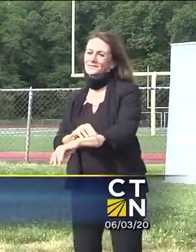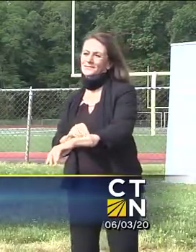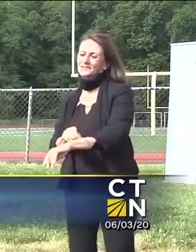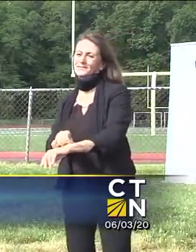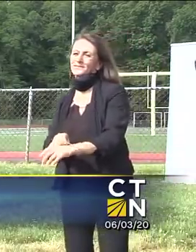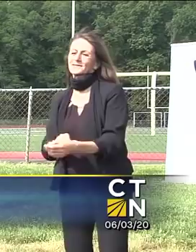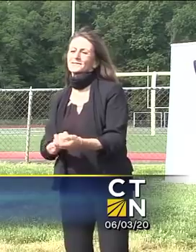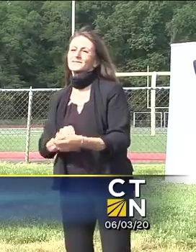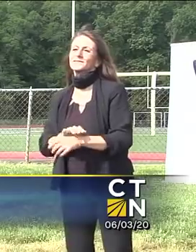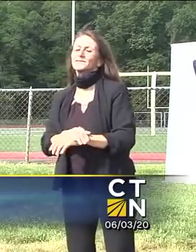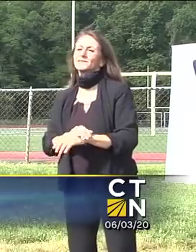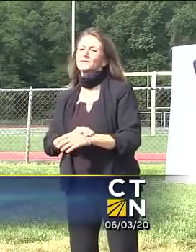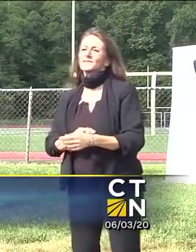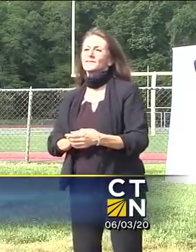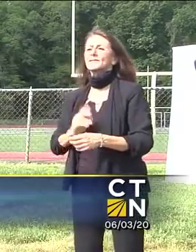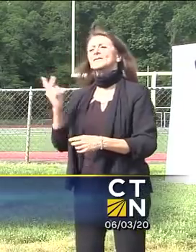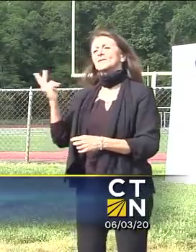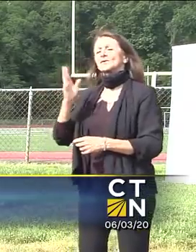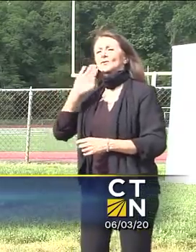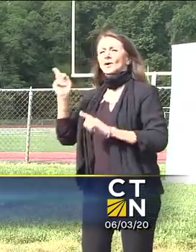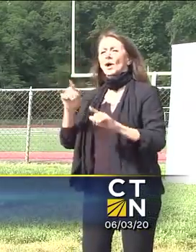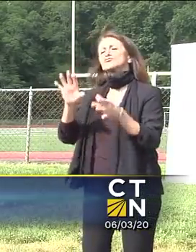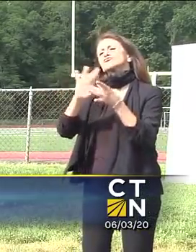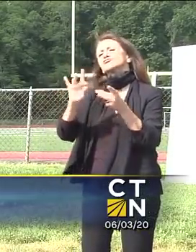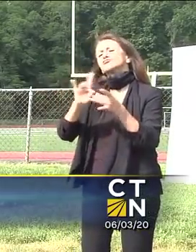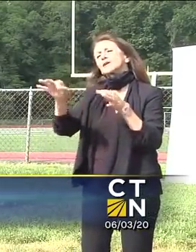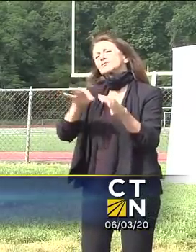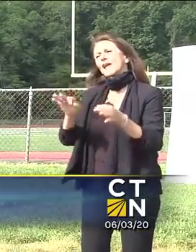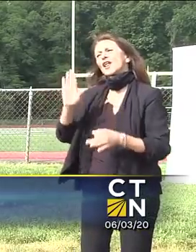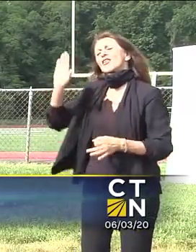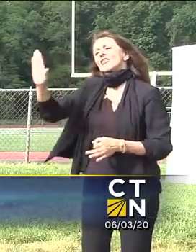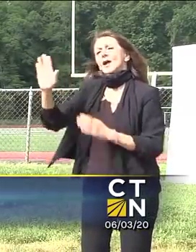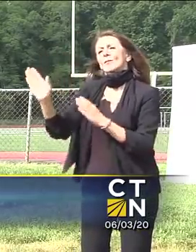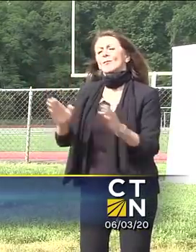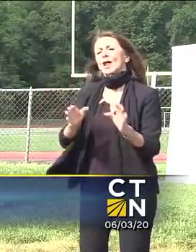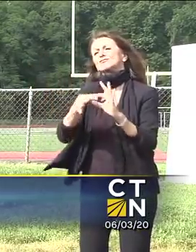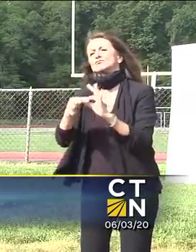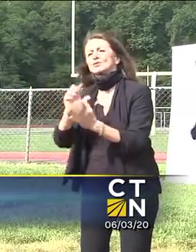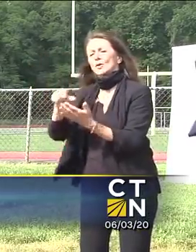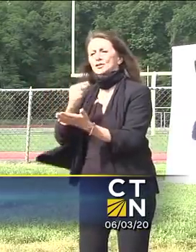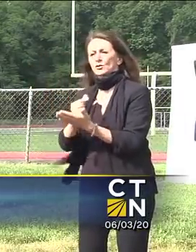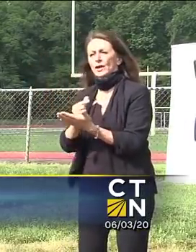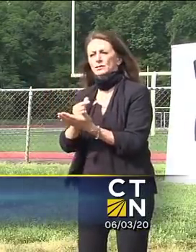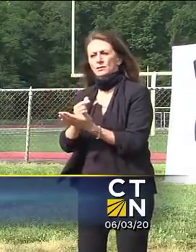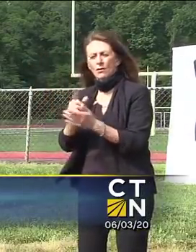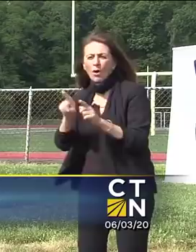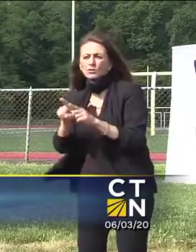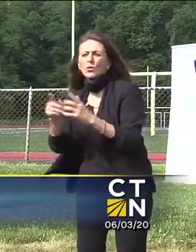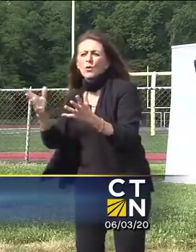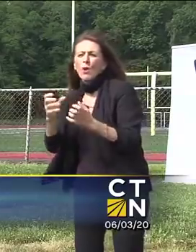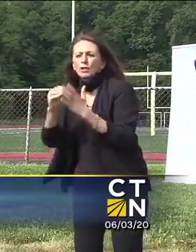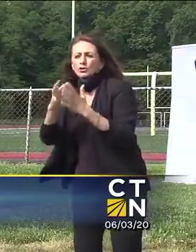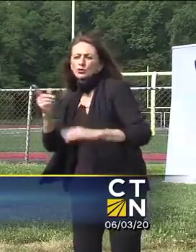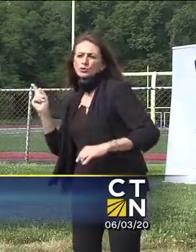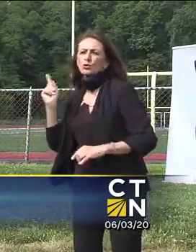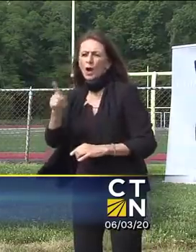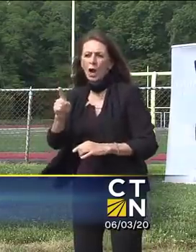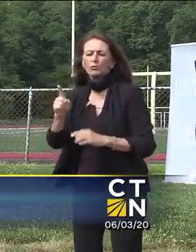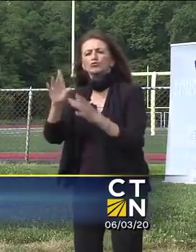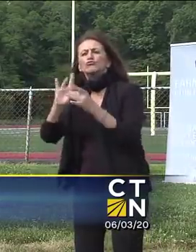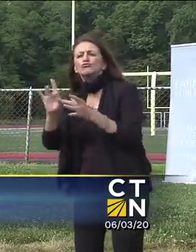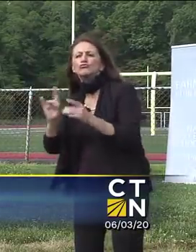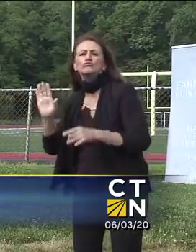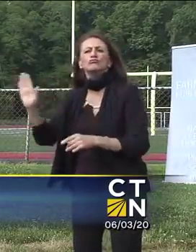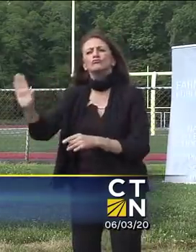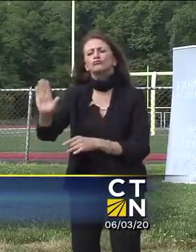will share their plans for graduation, and I think it's really important that we hear from students today too. So I know we'll be hearing from